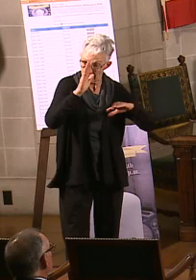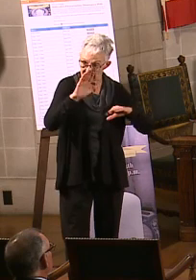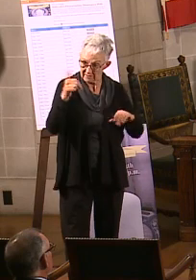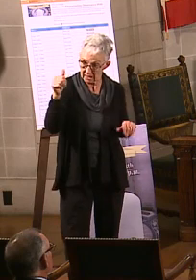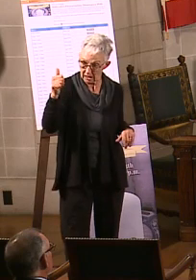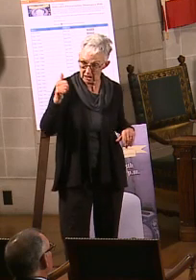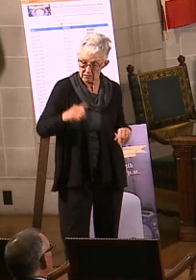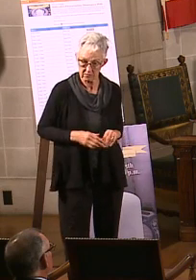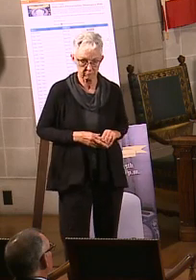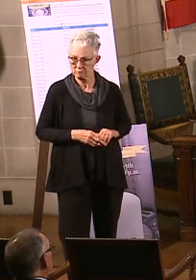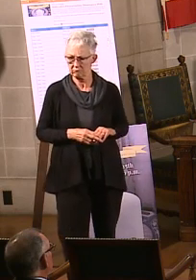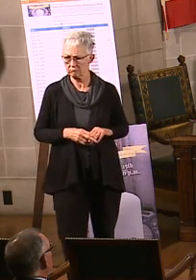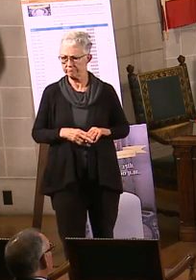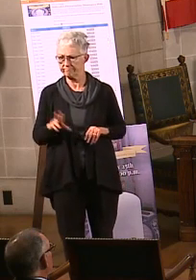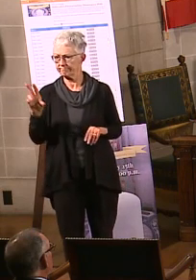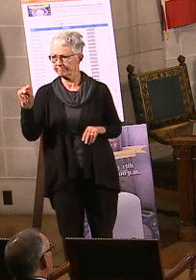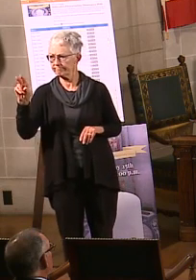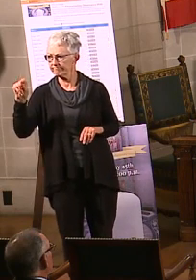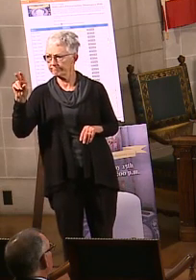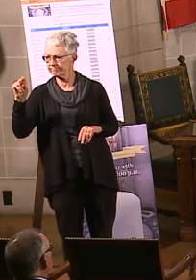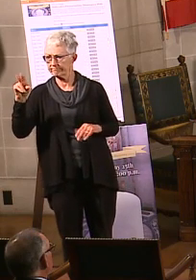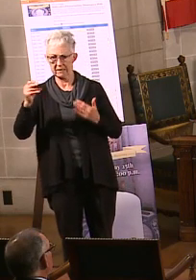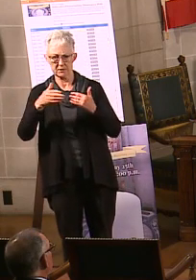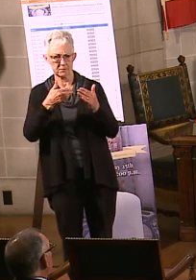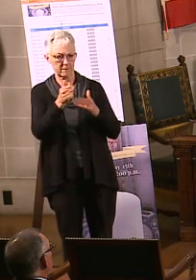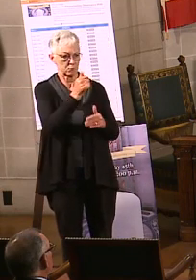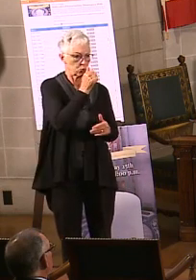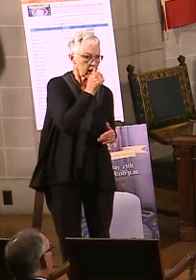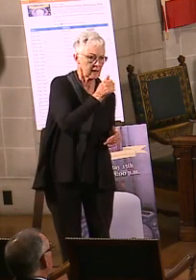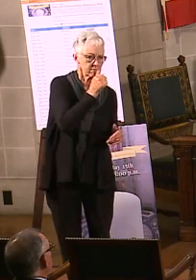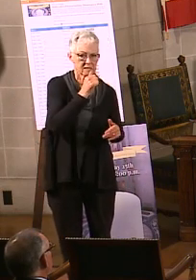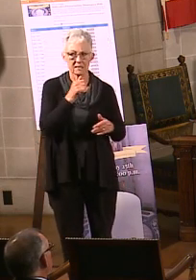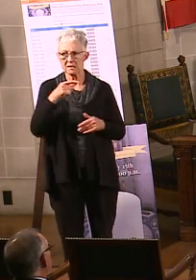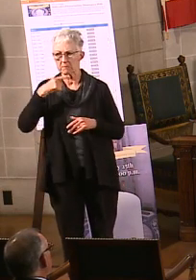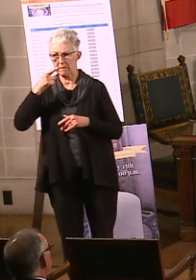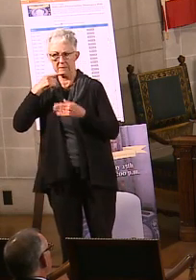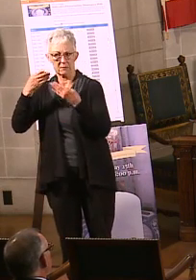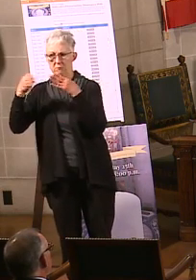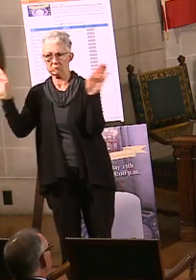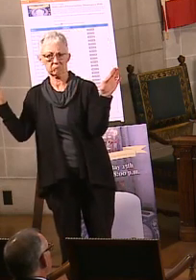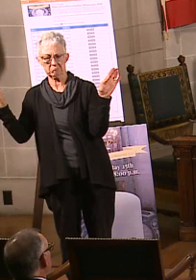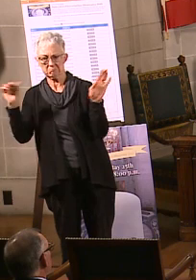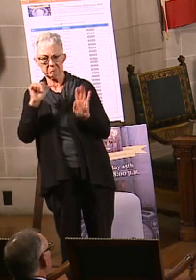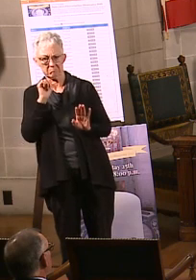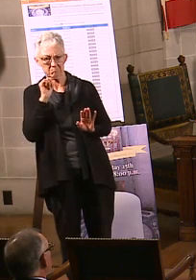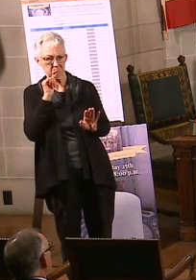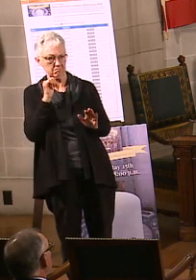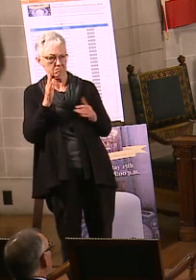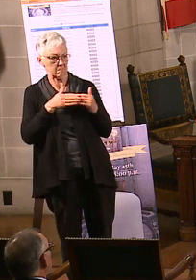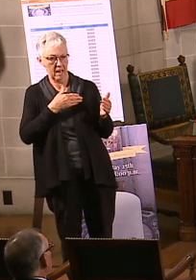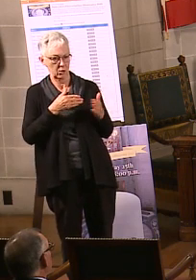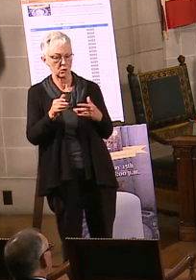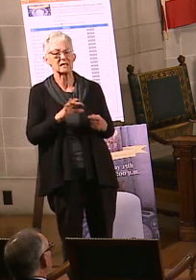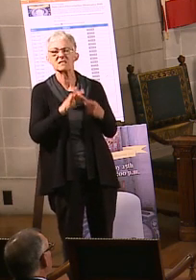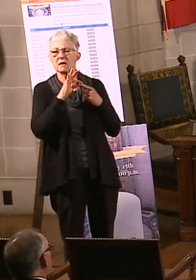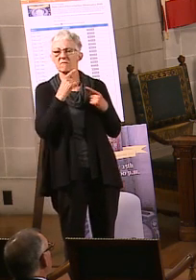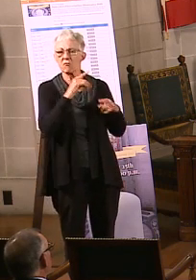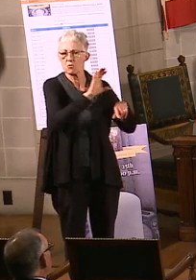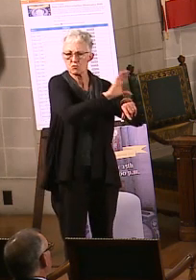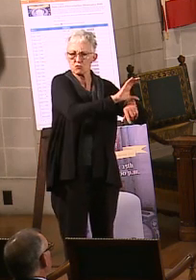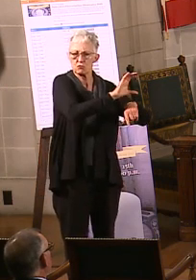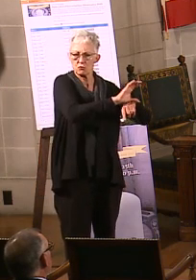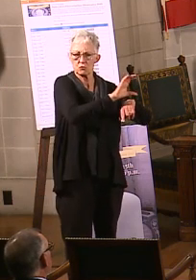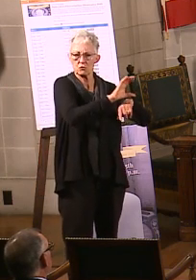rule is the 10-person rule for any gathering that we've got here in the state of Nebraska, unless we've made a specific exception like we've had for houses of worship